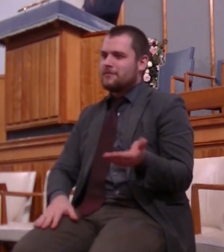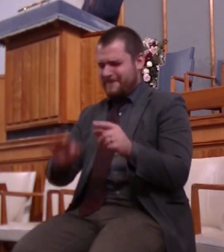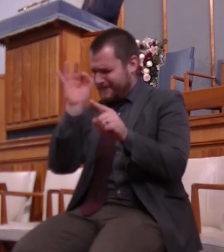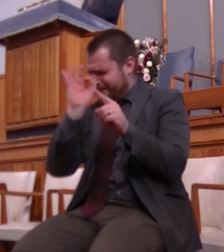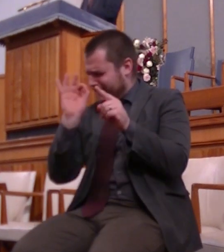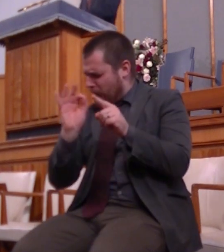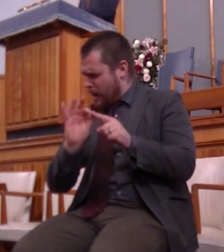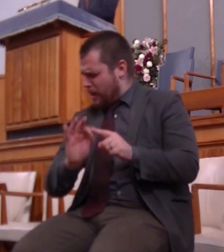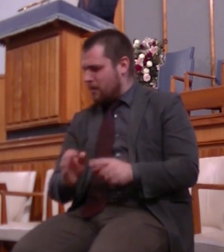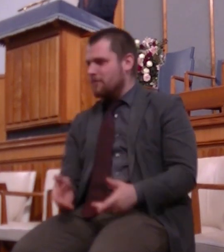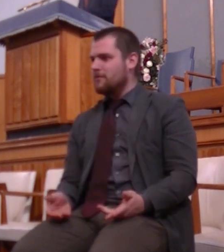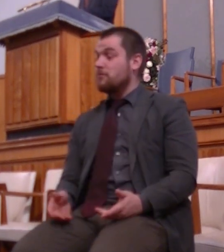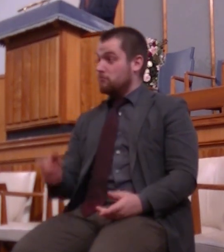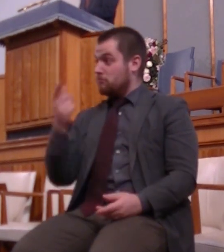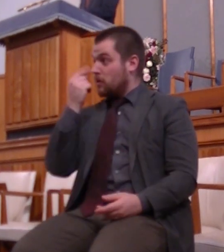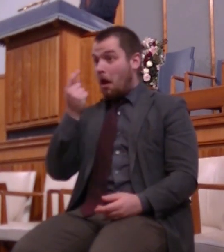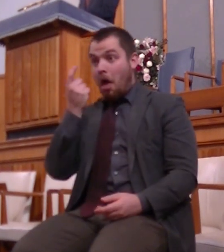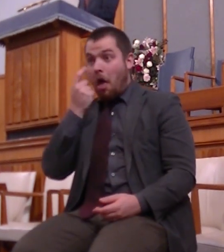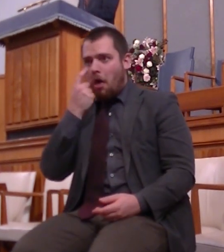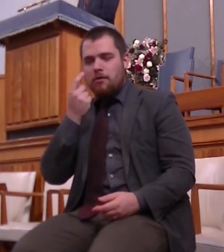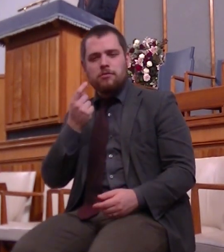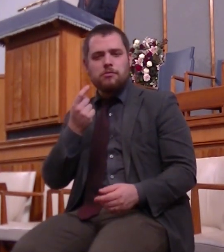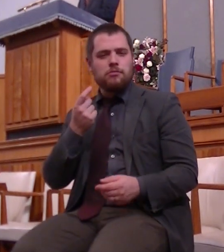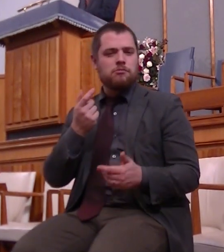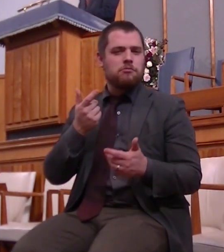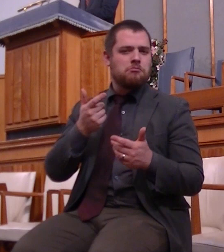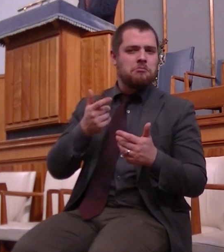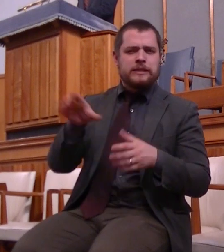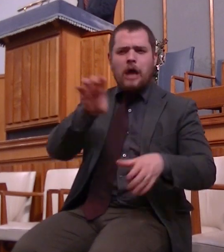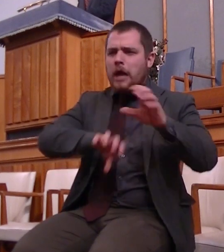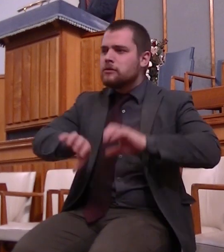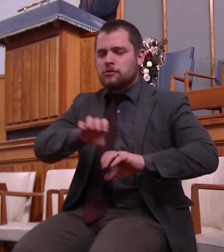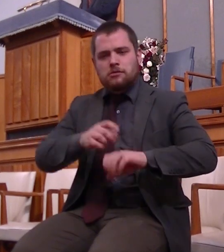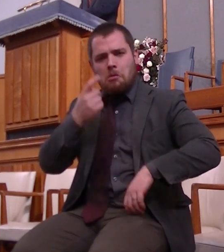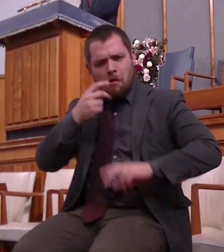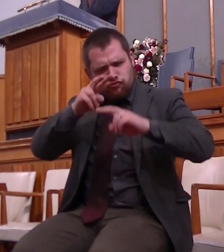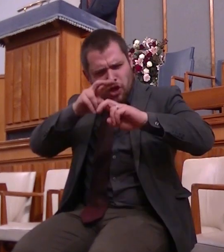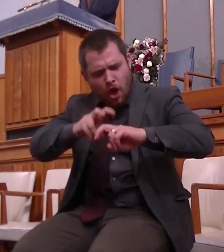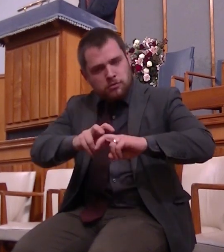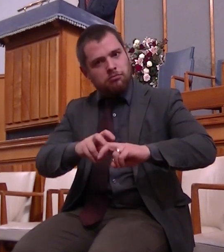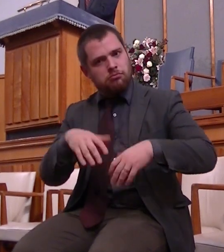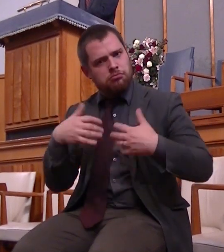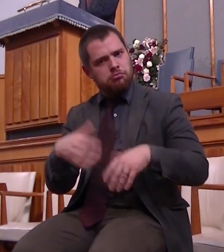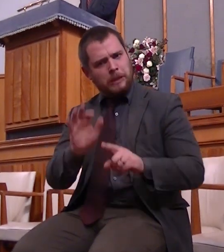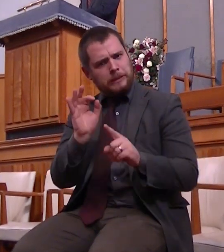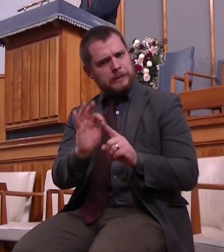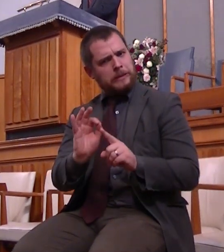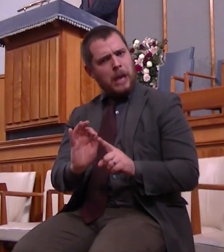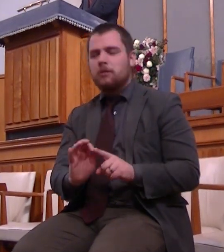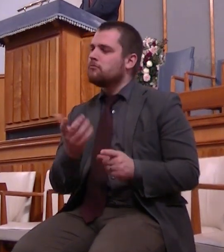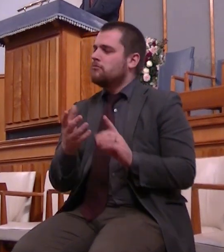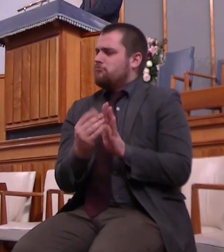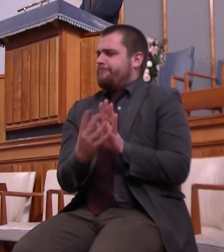detail. In life, medical scientists are constantly rolling back the frontiers of